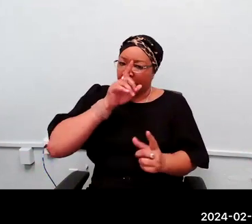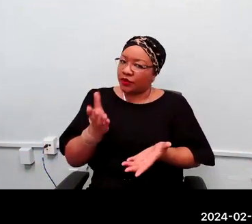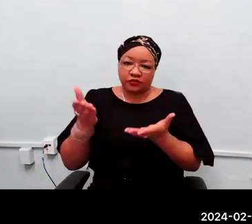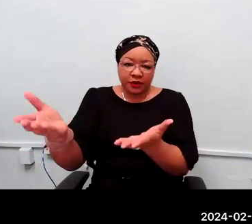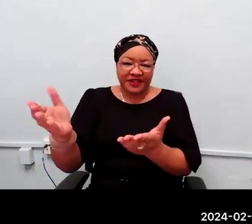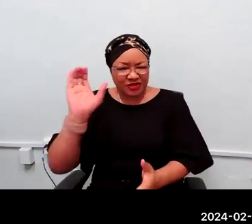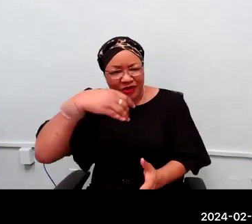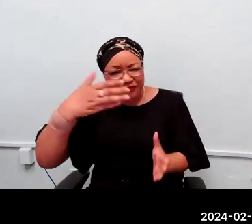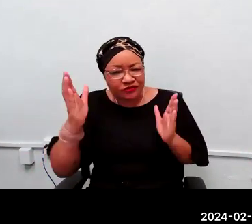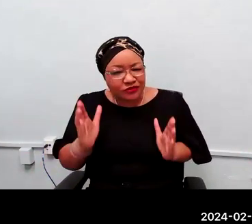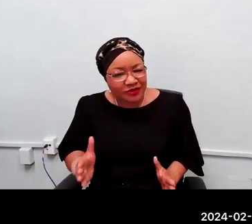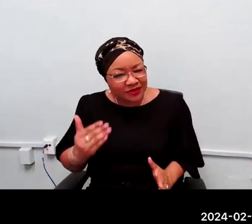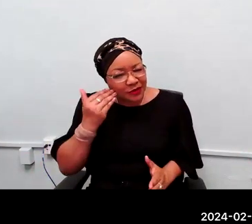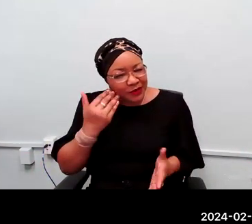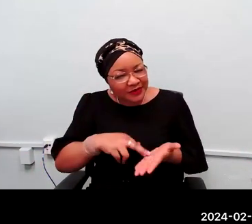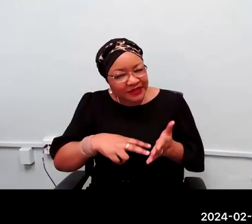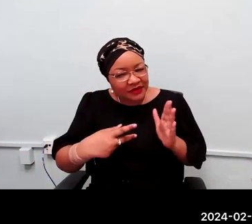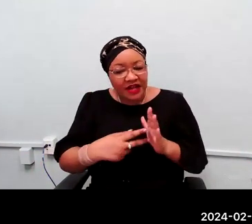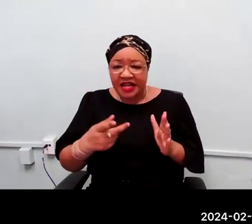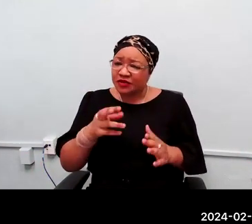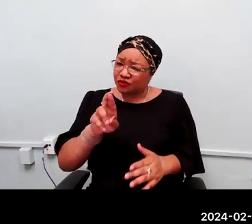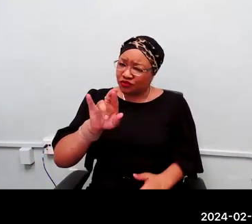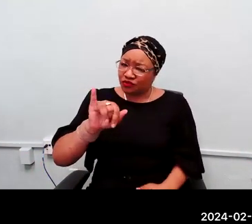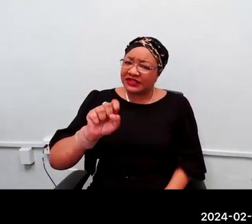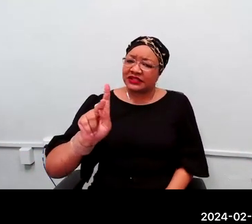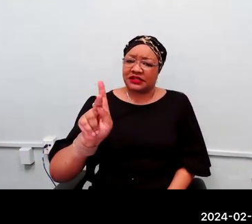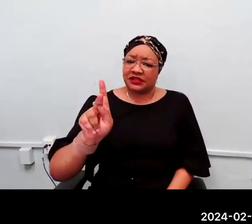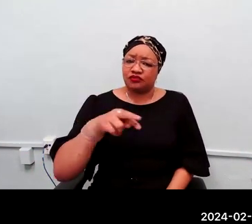right? Because it's a little too risky. But